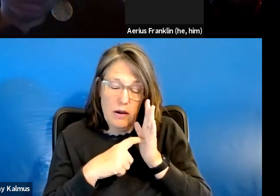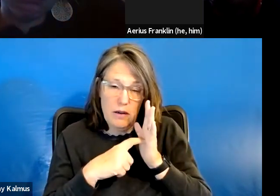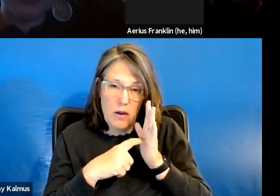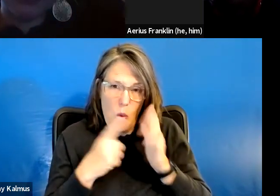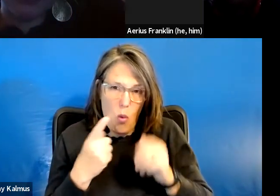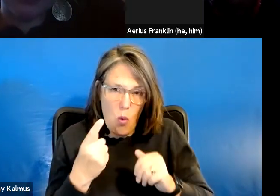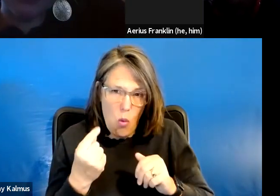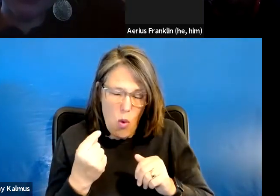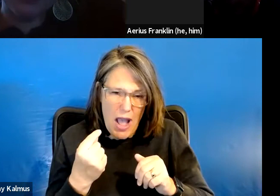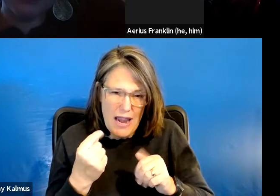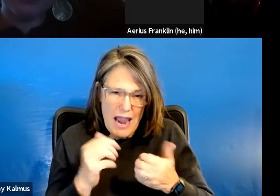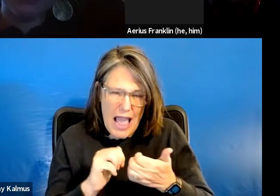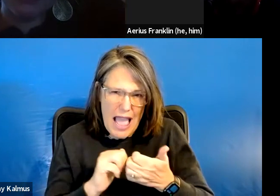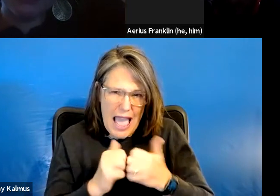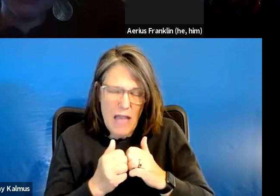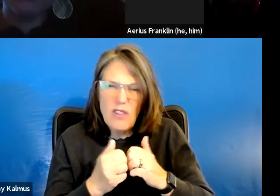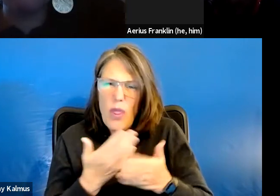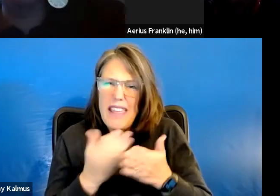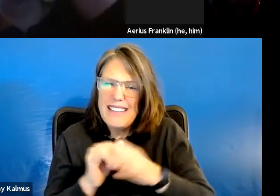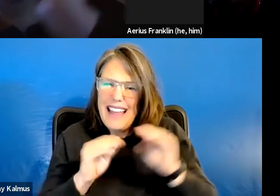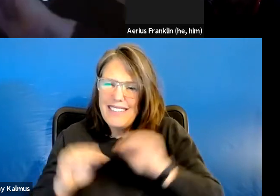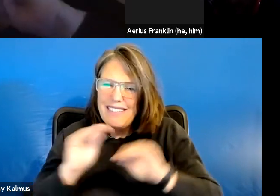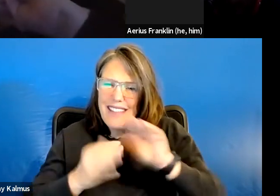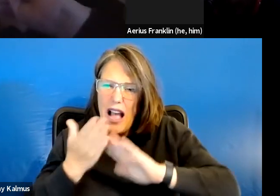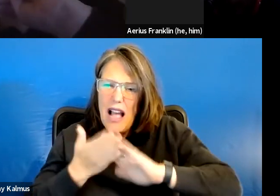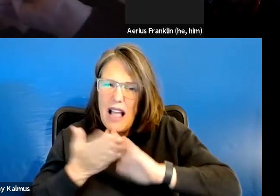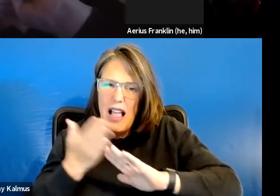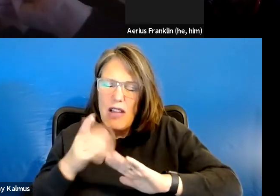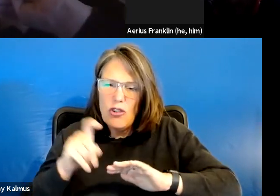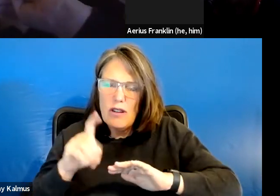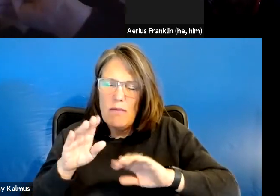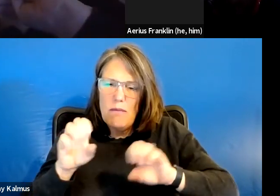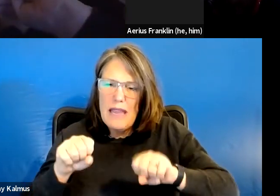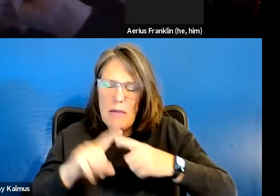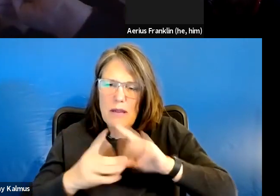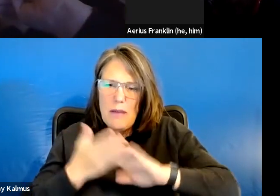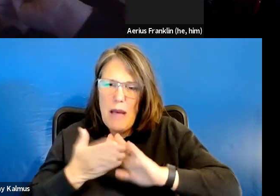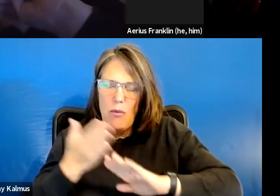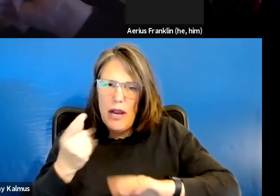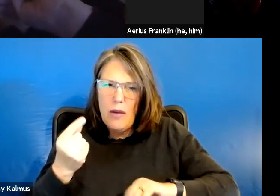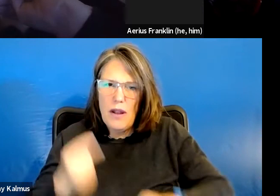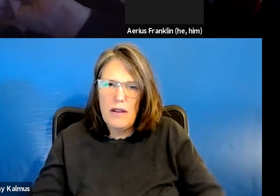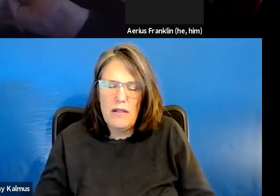what? How should operable parts be able to be operated? Kimberly.